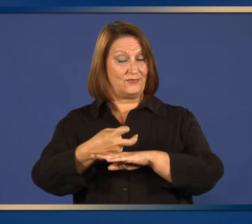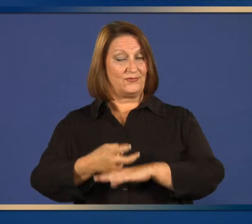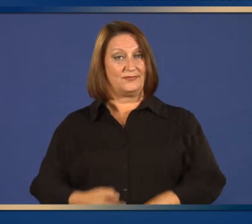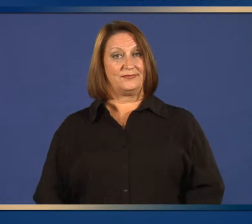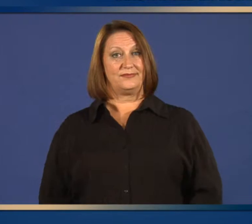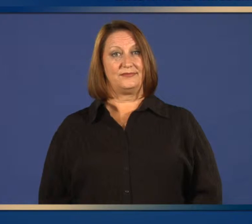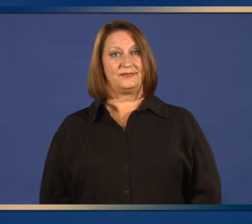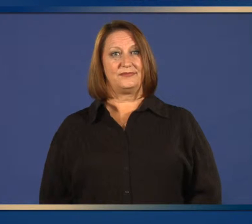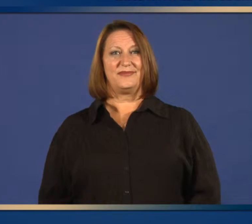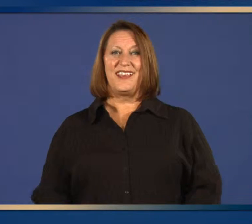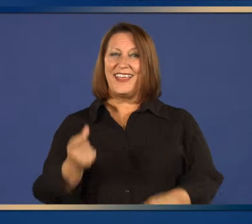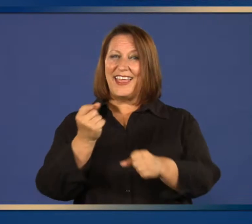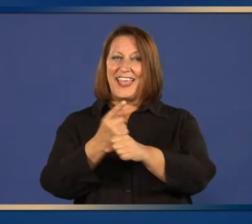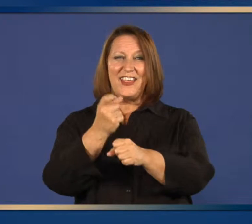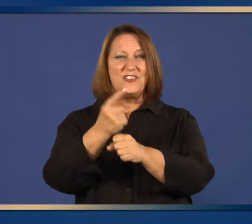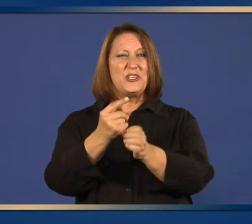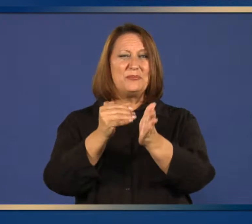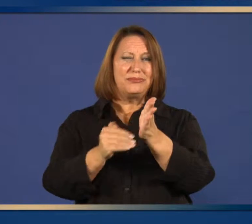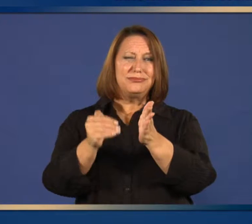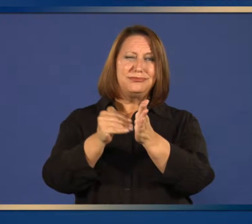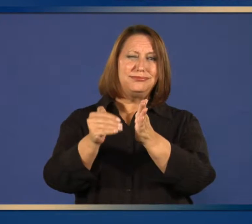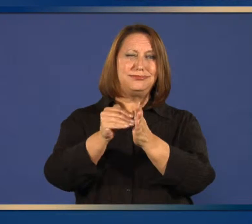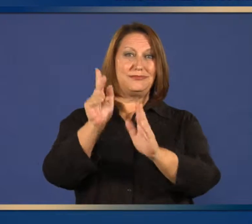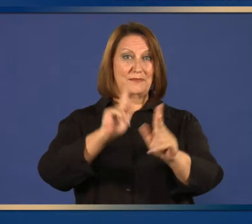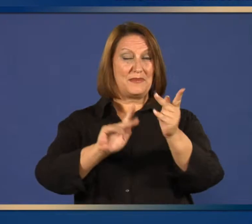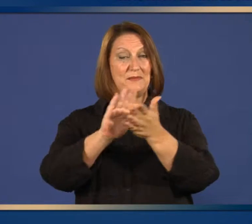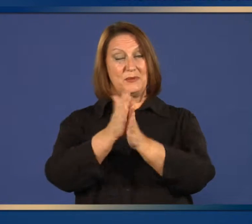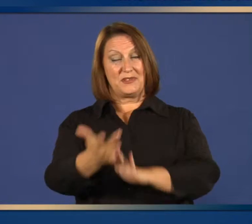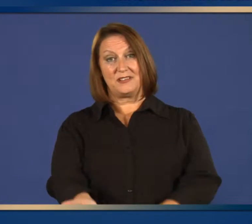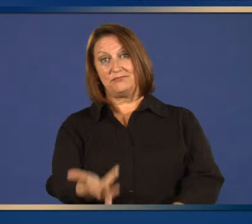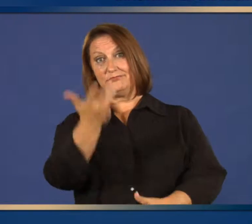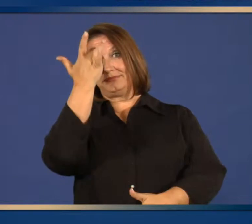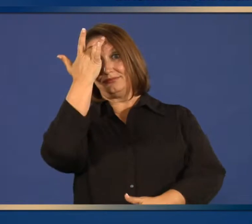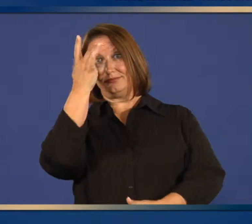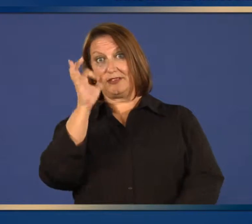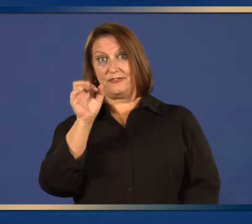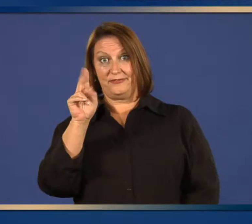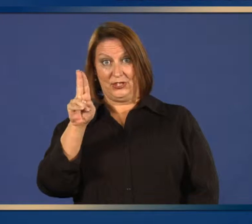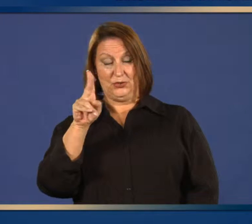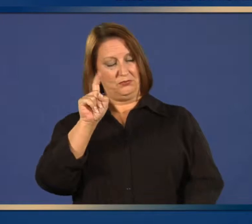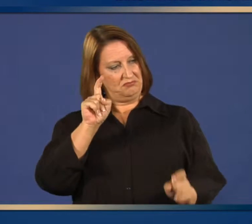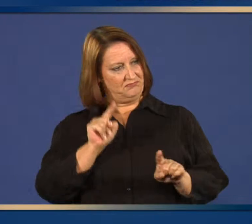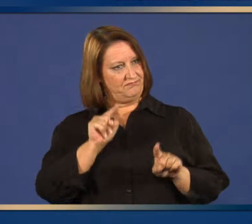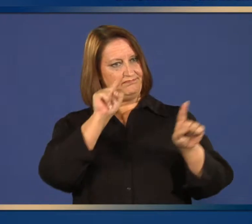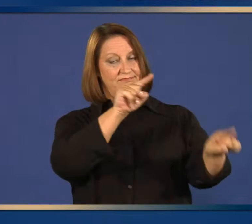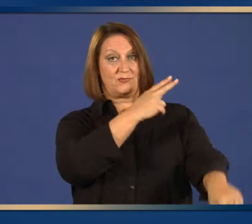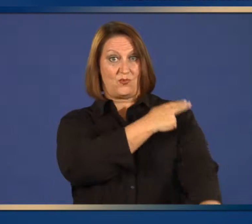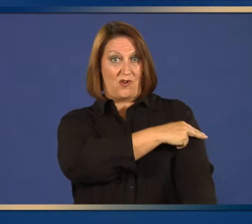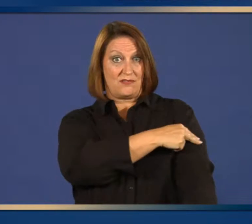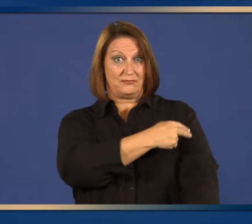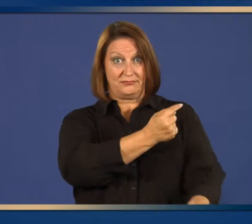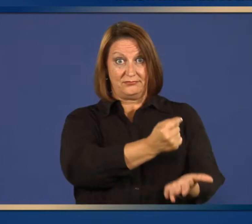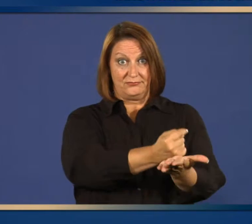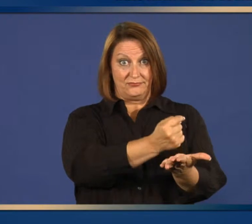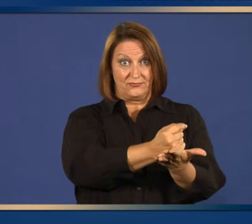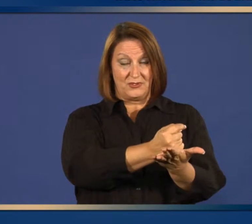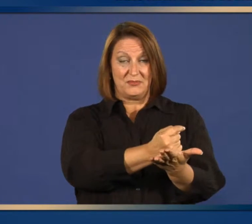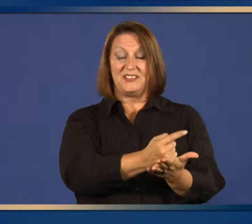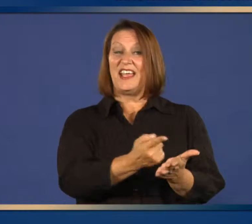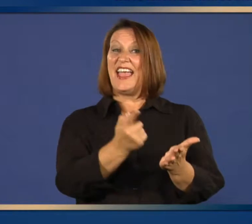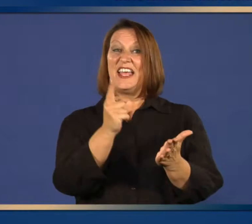Each year, thousands of people die from seasonal influenza, and even more require